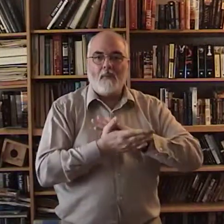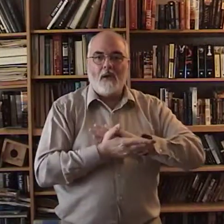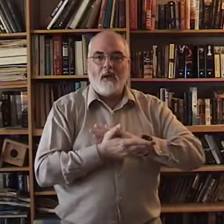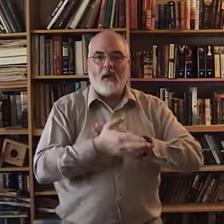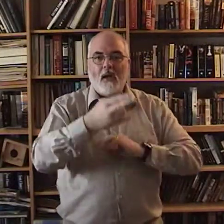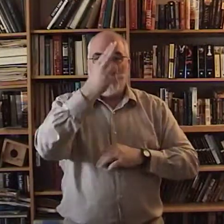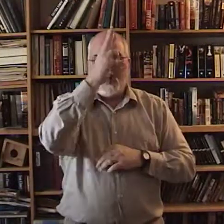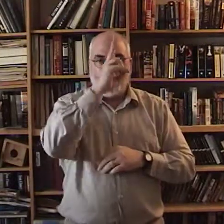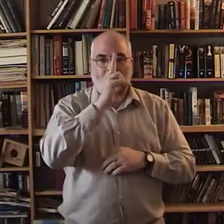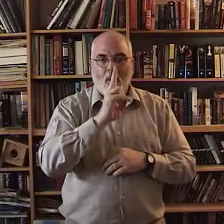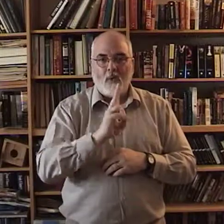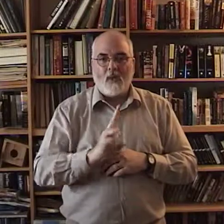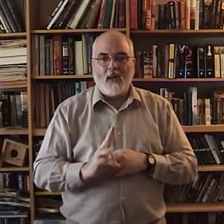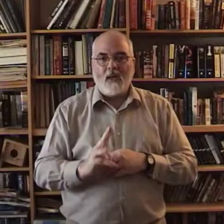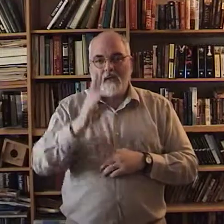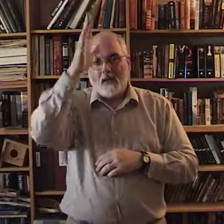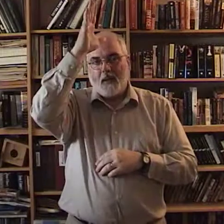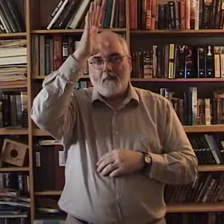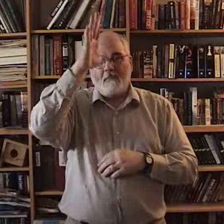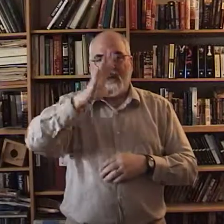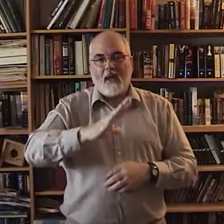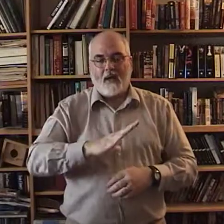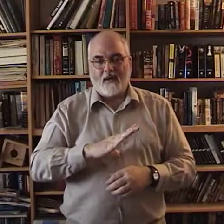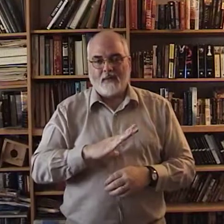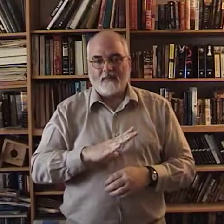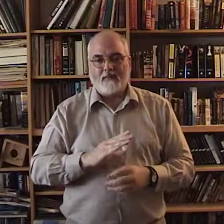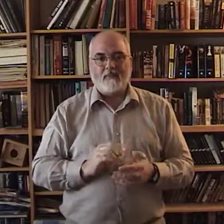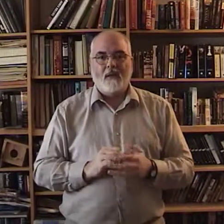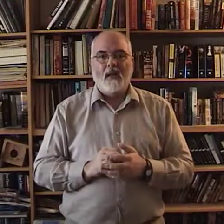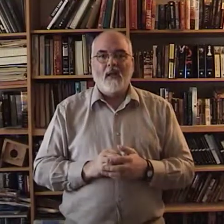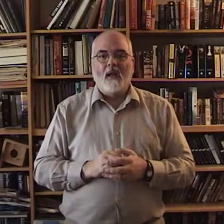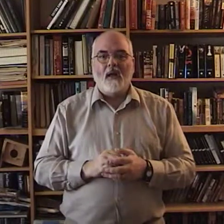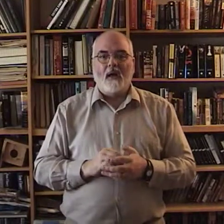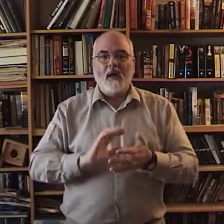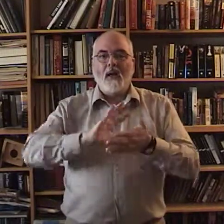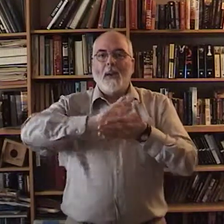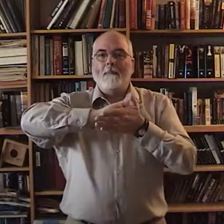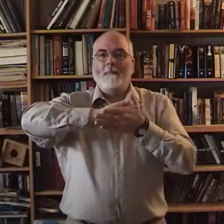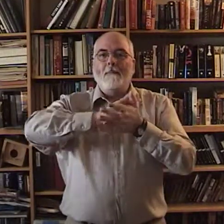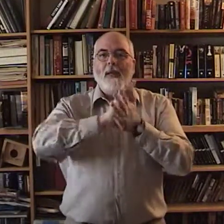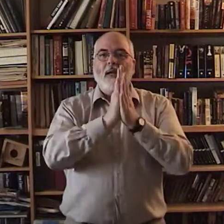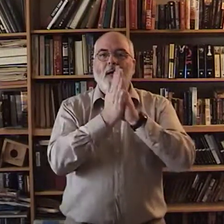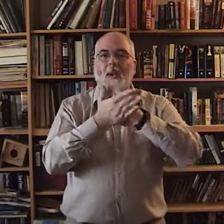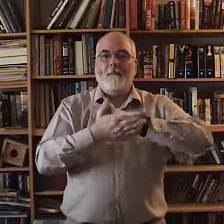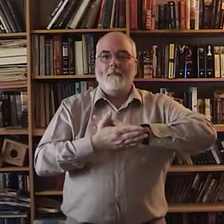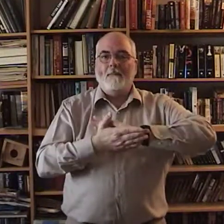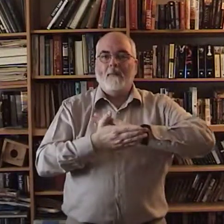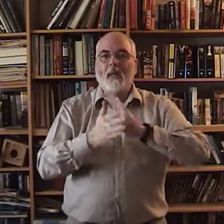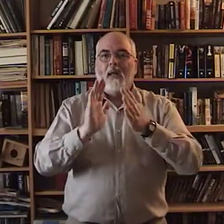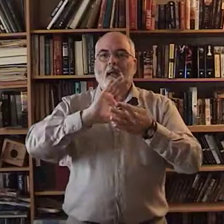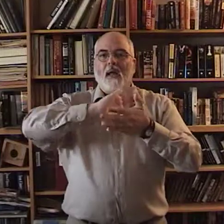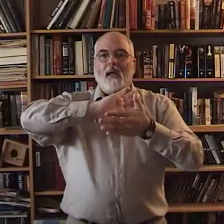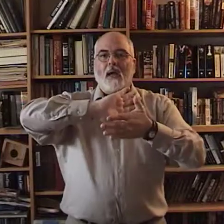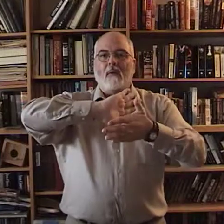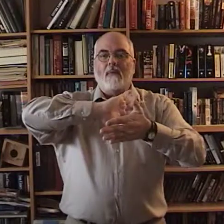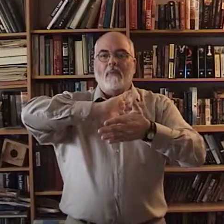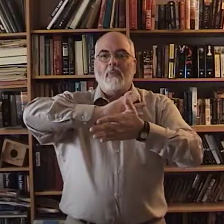become lowly man. All right? Become. Kind of